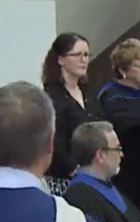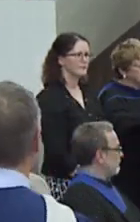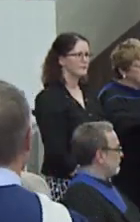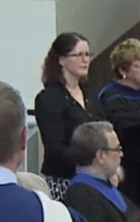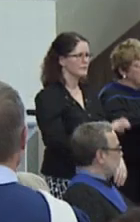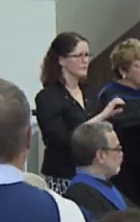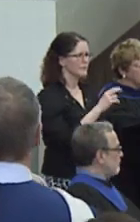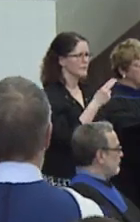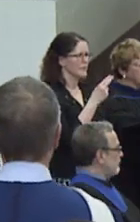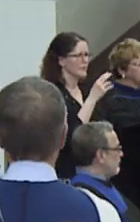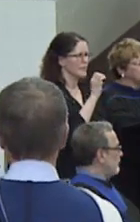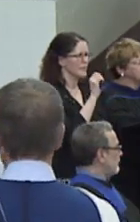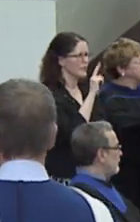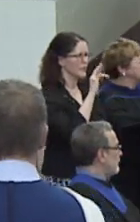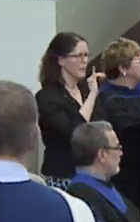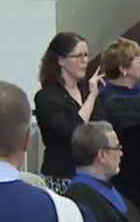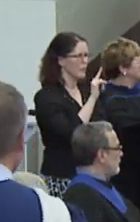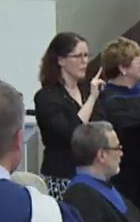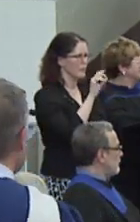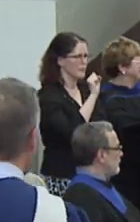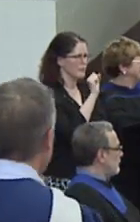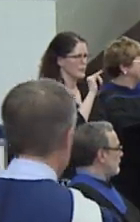Cheryl Simpson with honors,